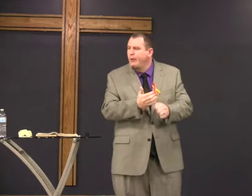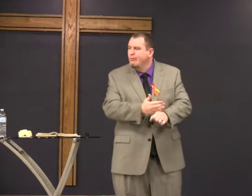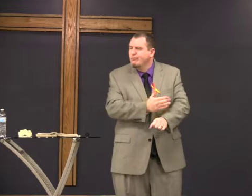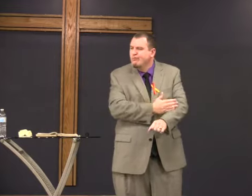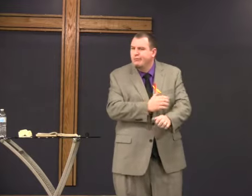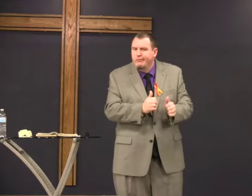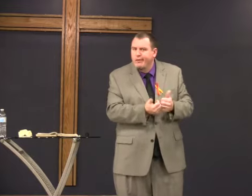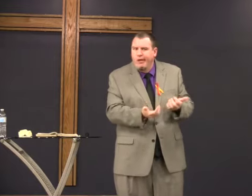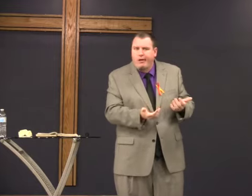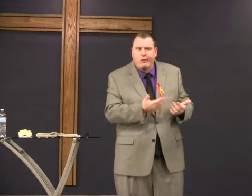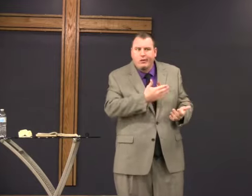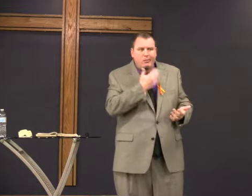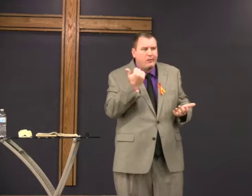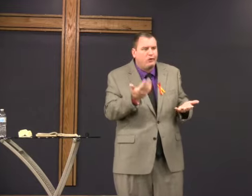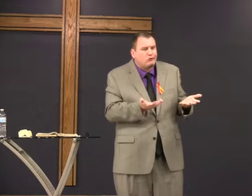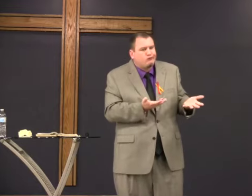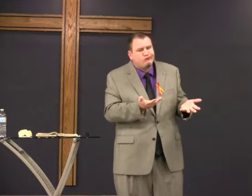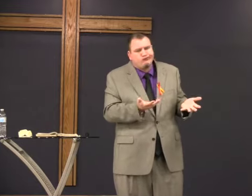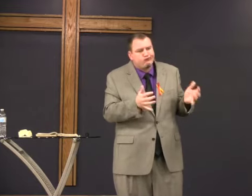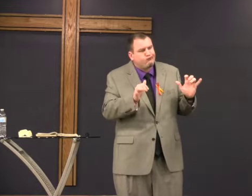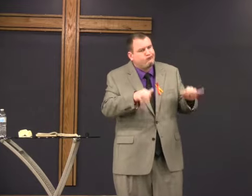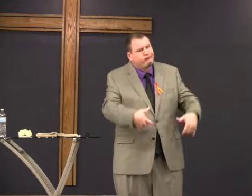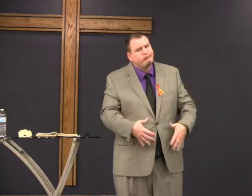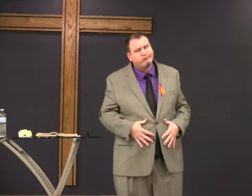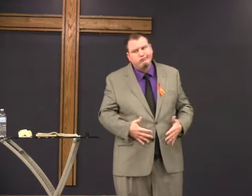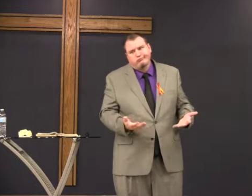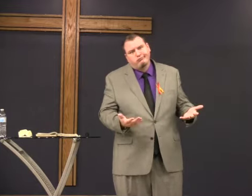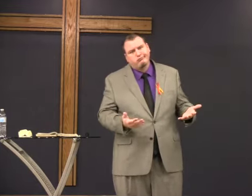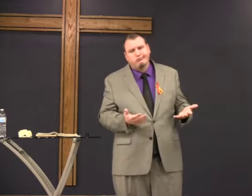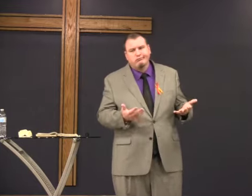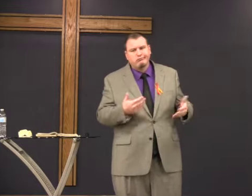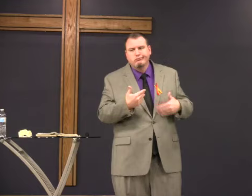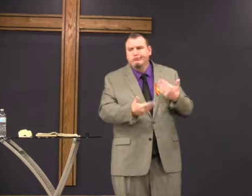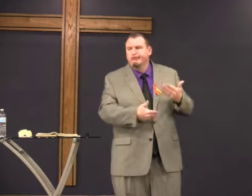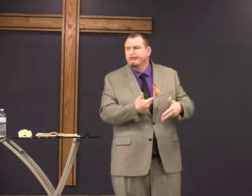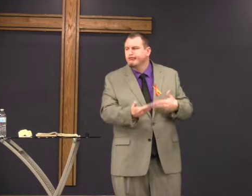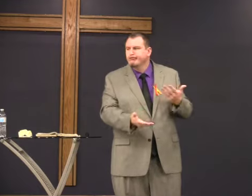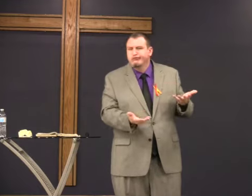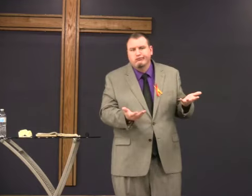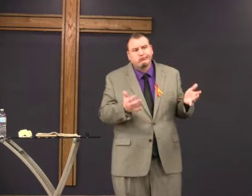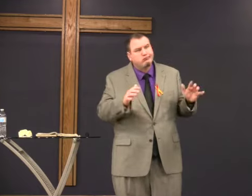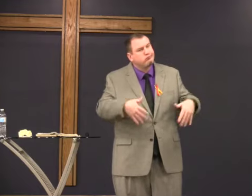a mess, and I don't know how to make it better, and that's just the way it is for me.